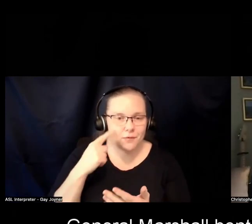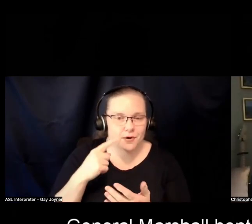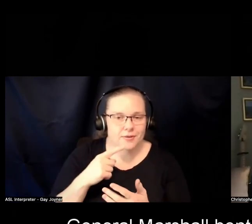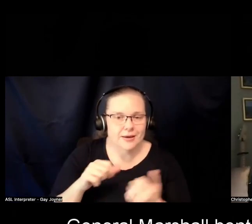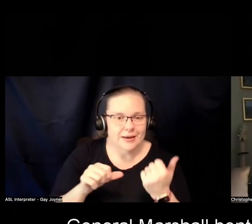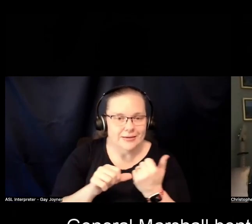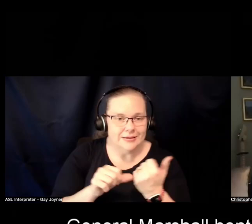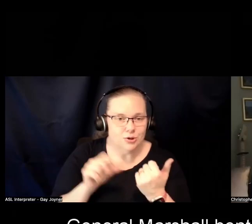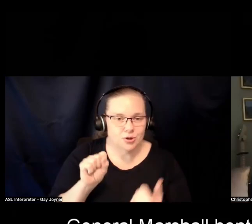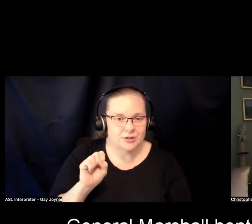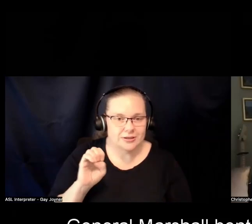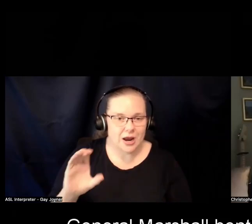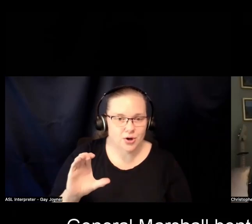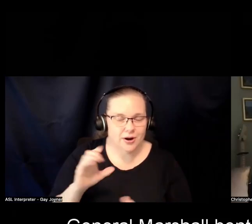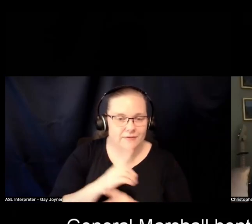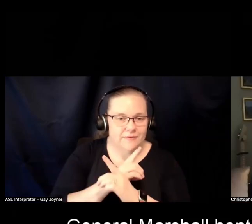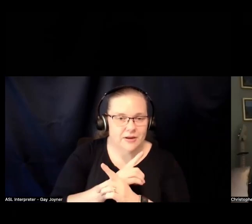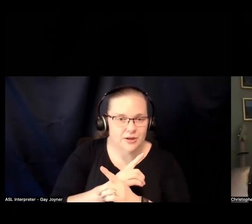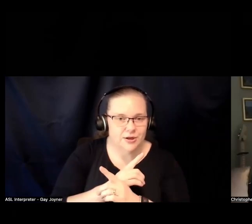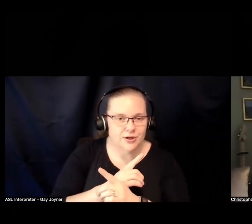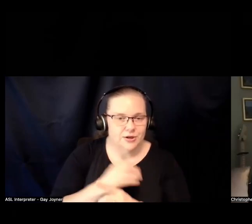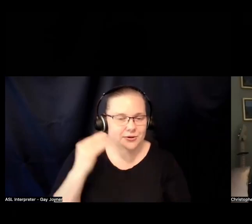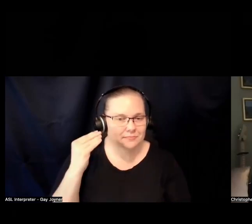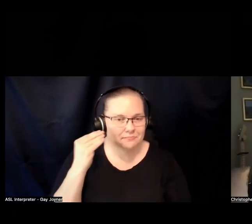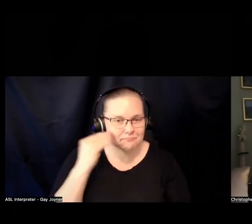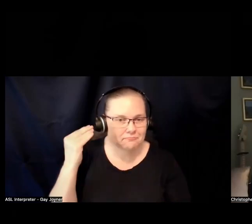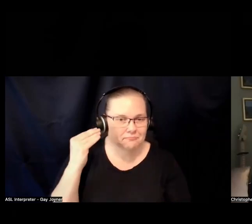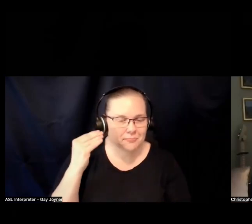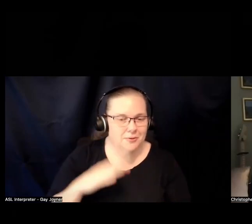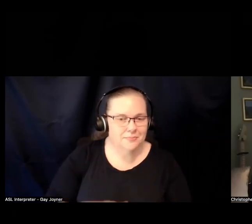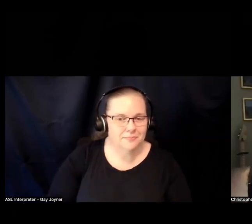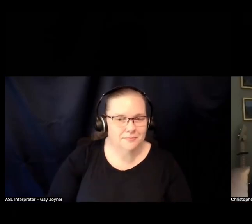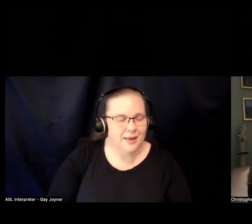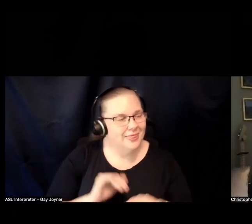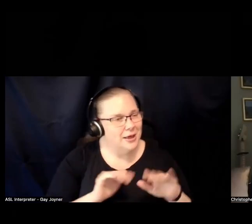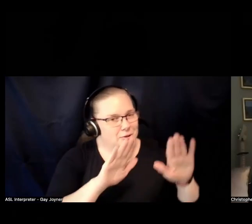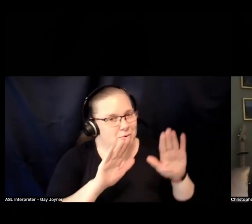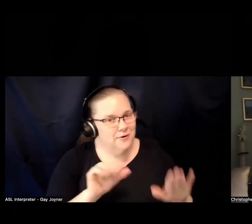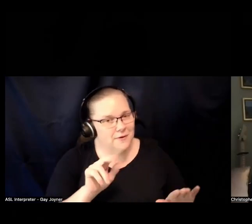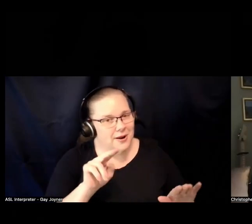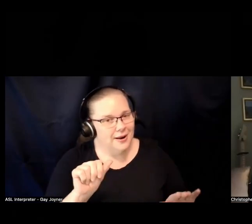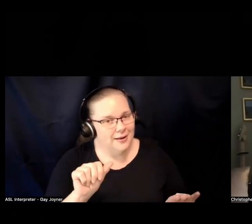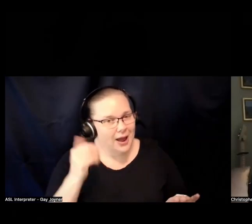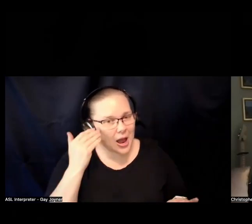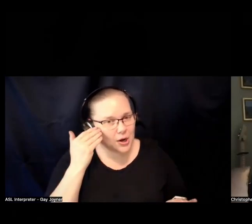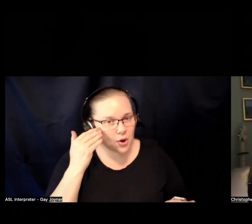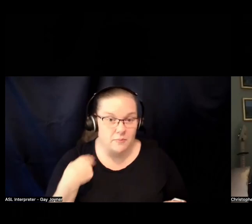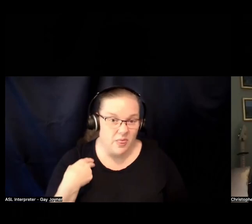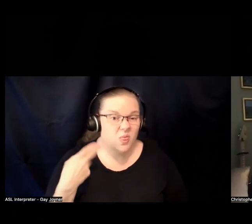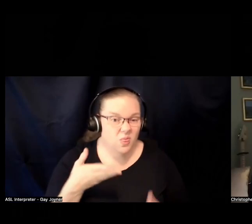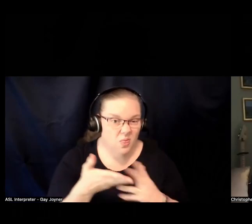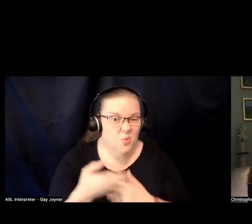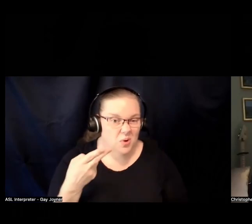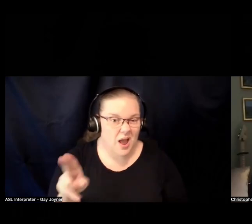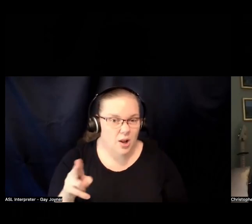General Marshall bent down and kissed her on the cheek. That's wonderful, Anna. I know you've been through hell.